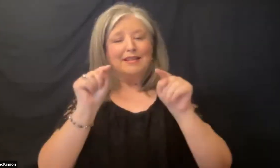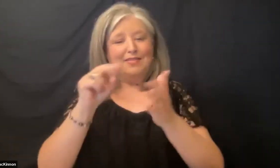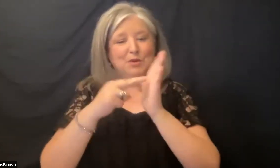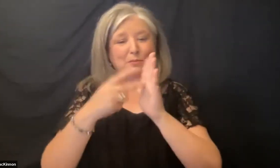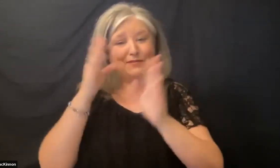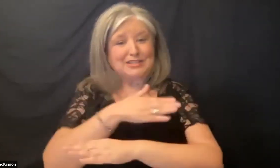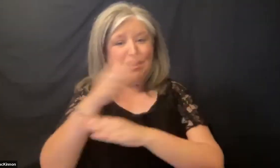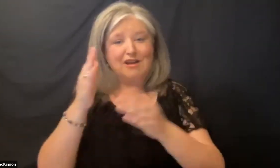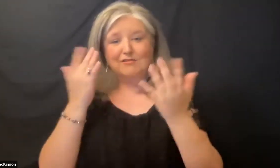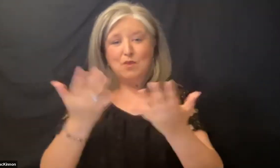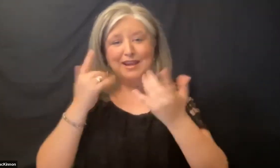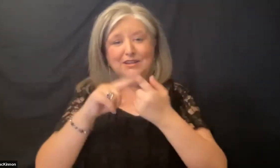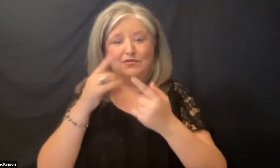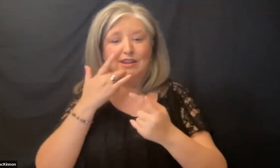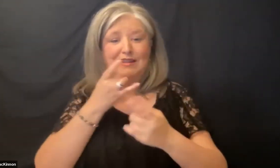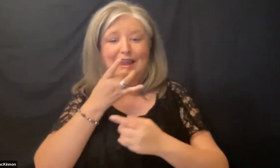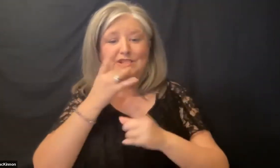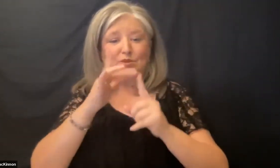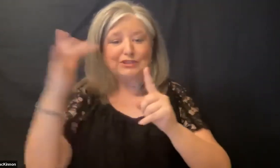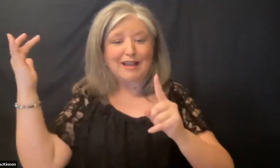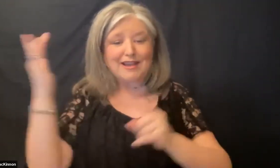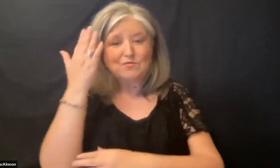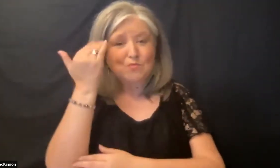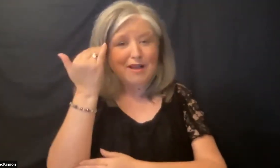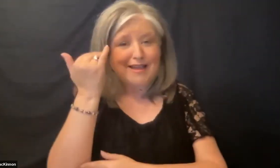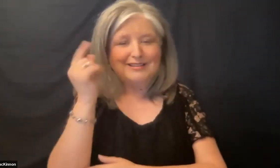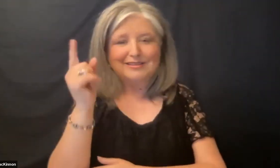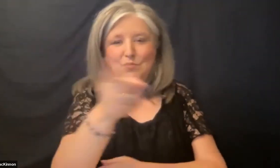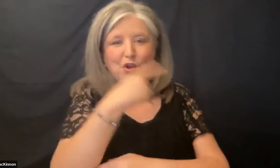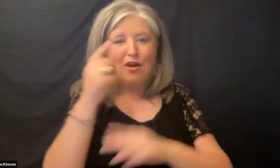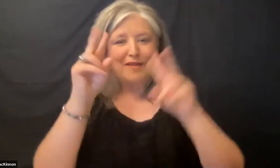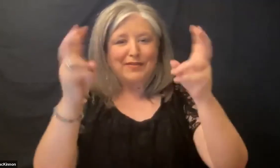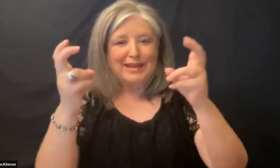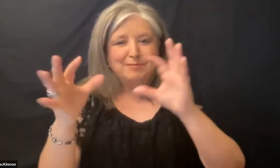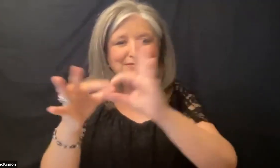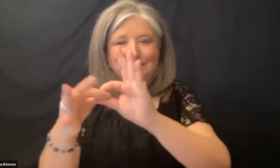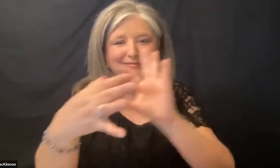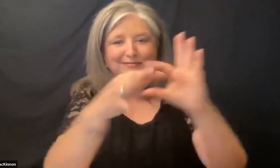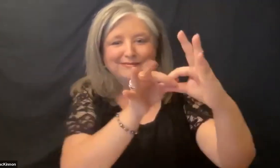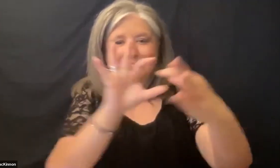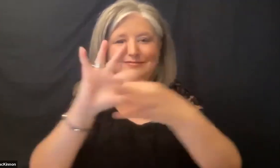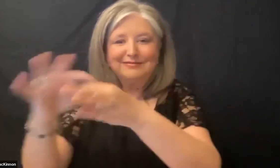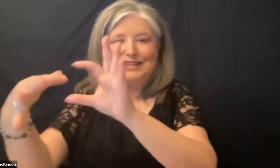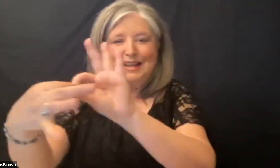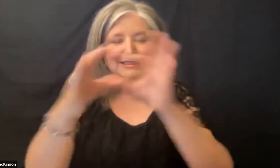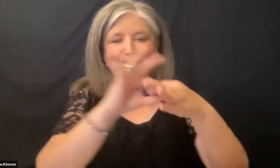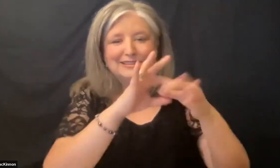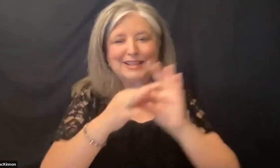performers. The purpose of that song, Waiting for the Light to Shine, is the actual reason we're all gathered here